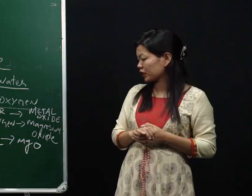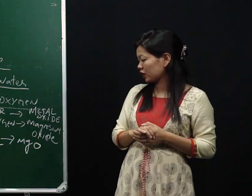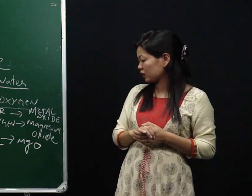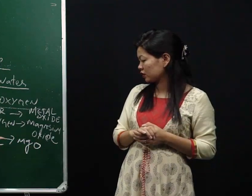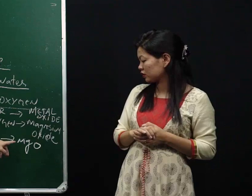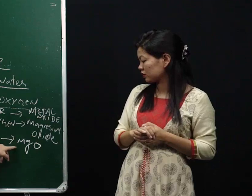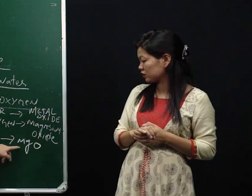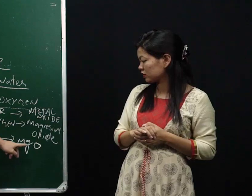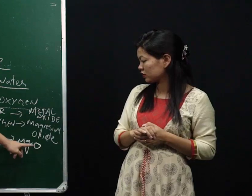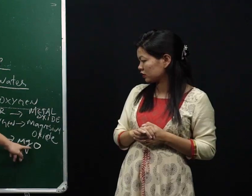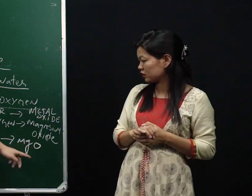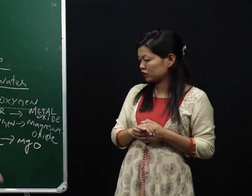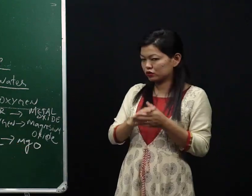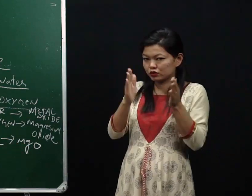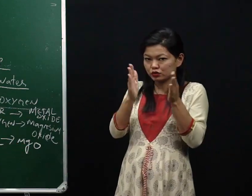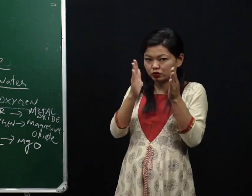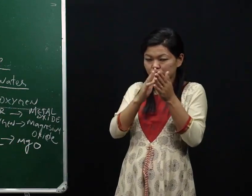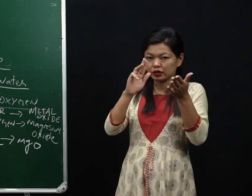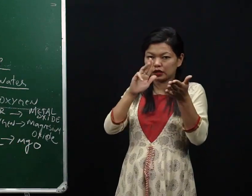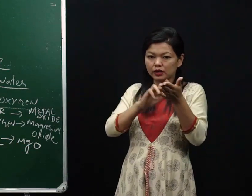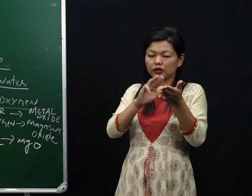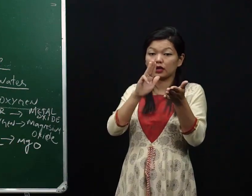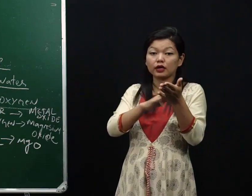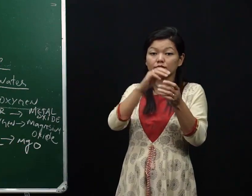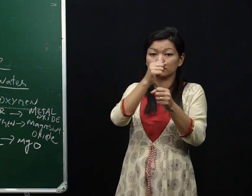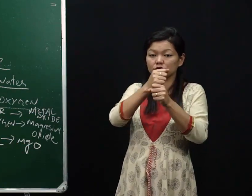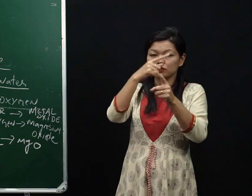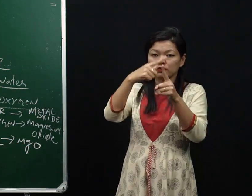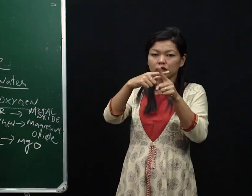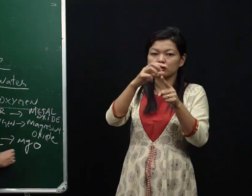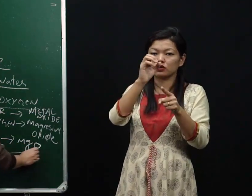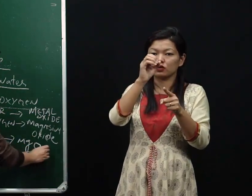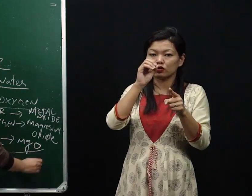let's see, magnesium oxide. Clear?